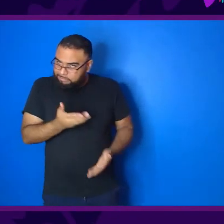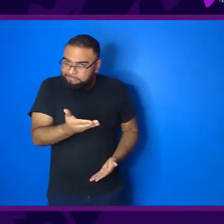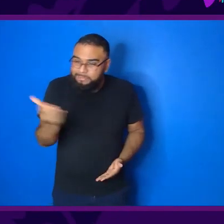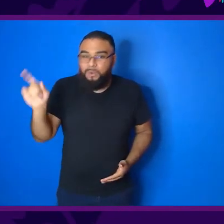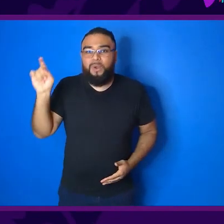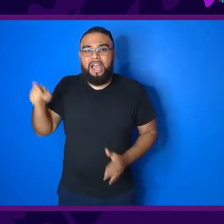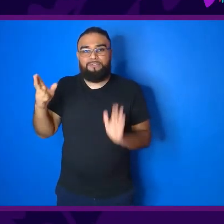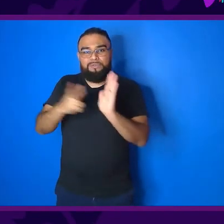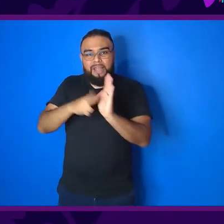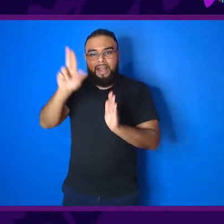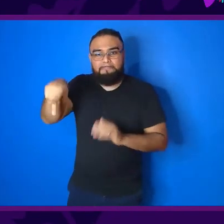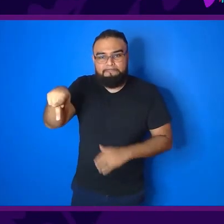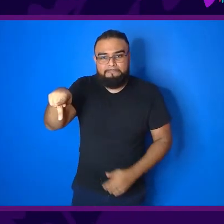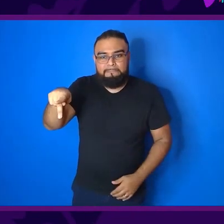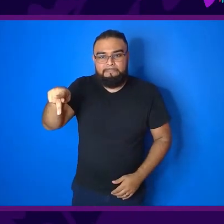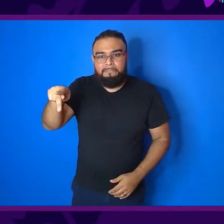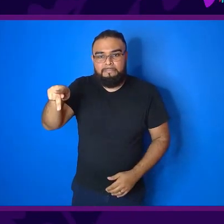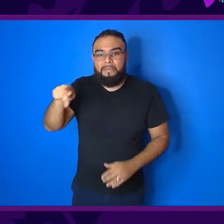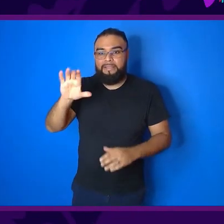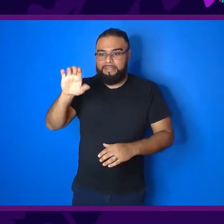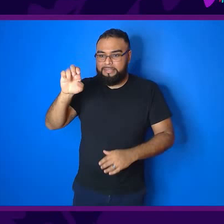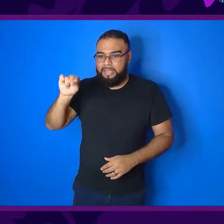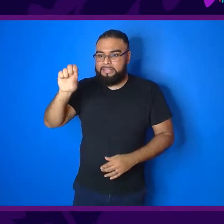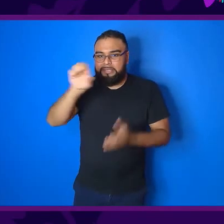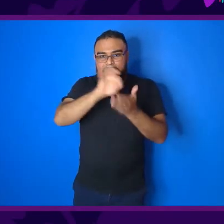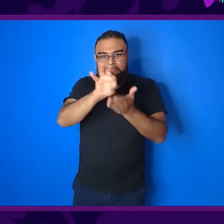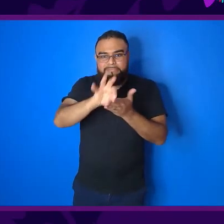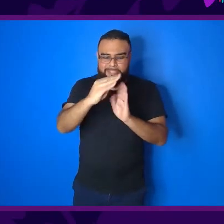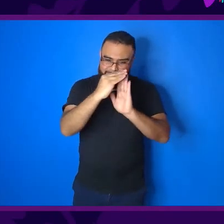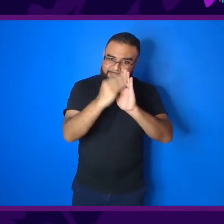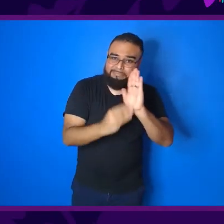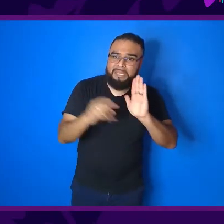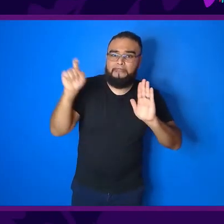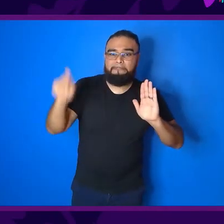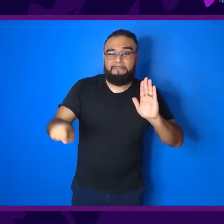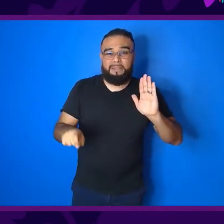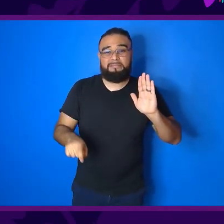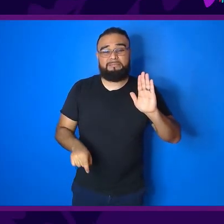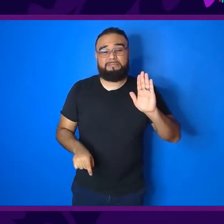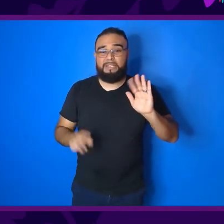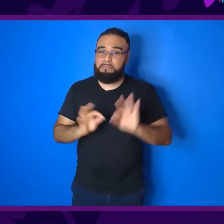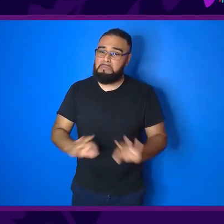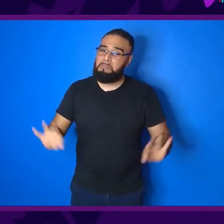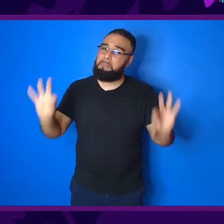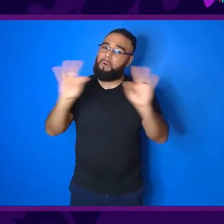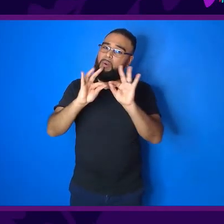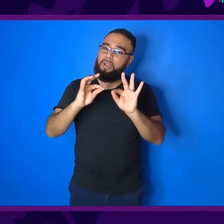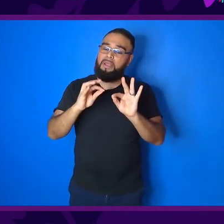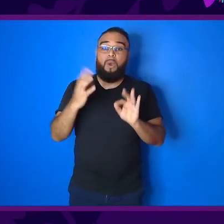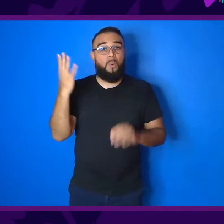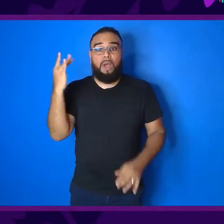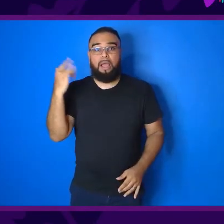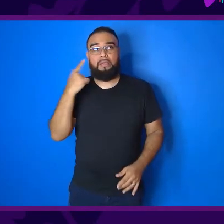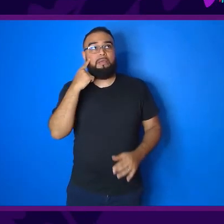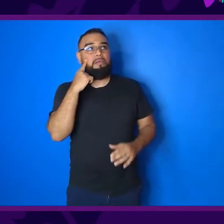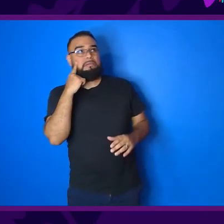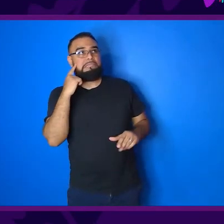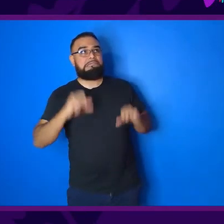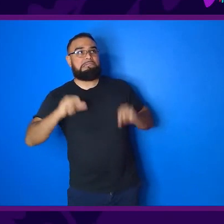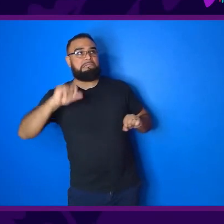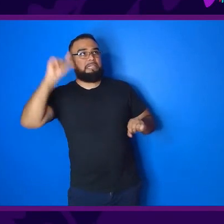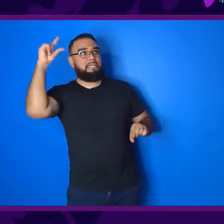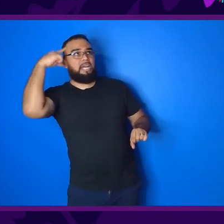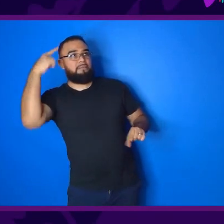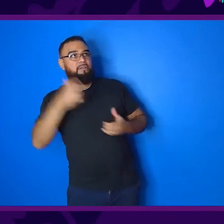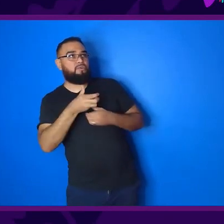are lacking in so many resources because we just don't fill them out. We don't trust the government. I understand the